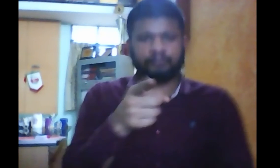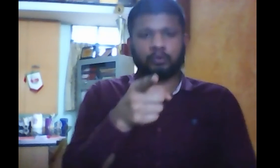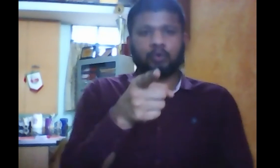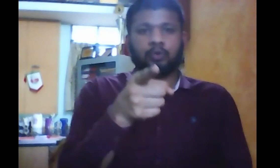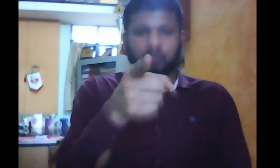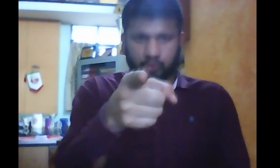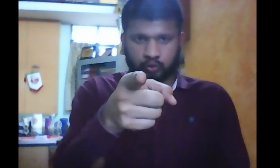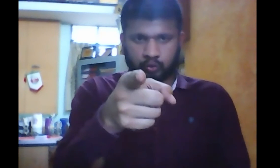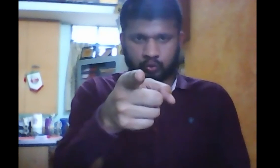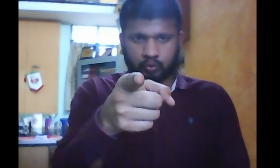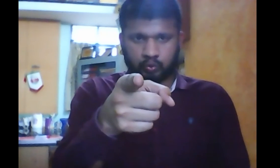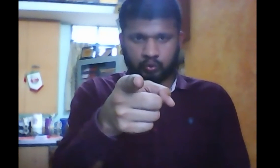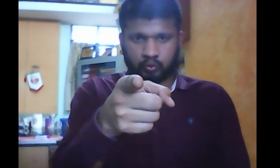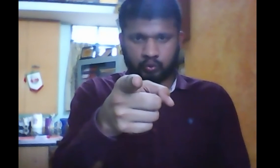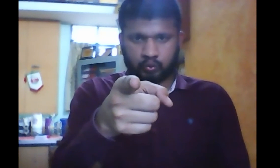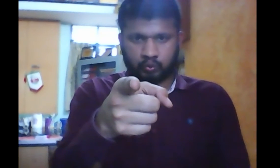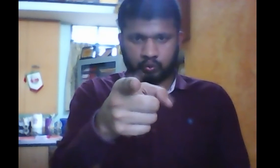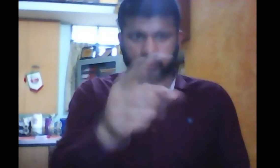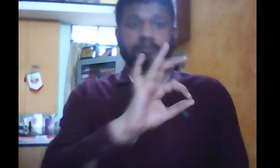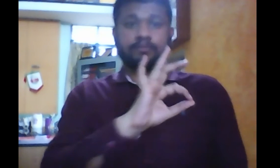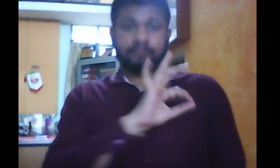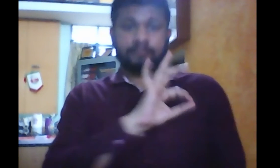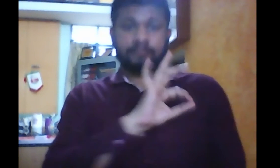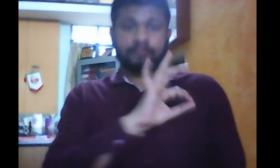So again, you like